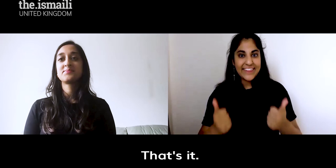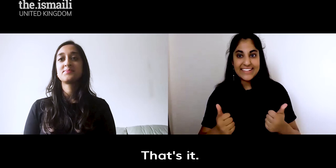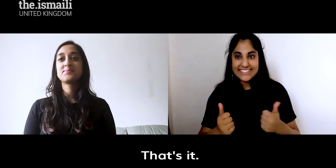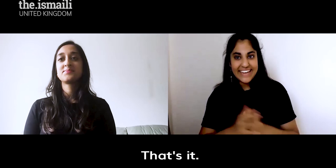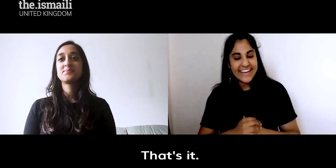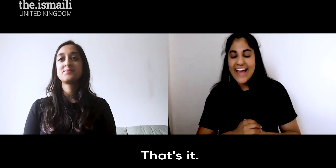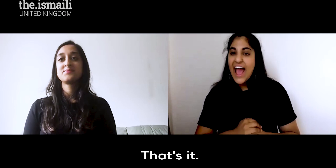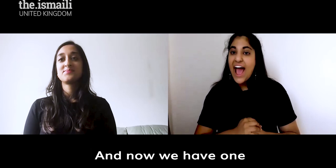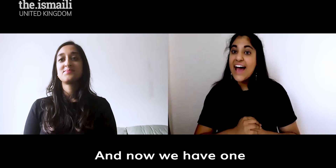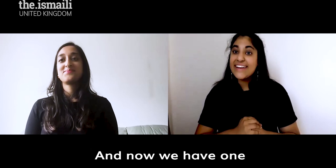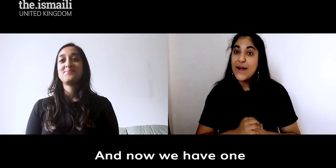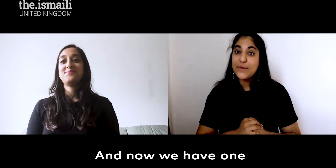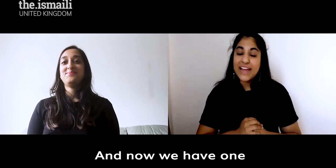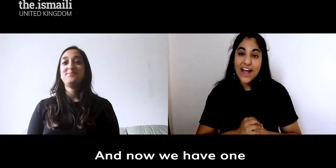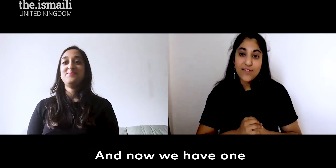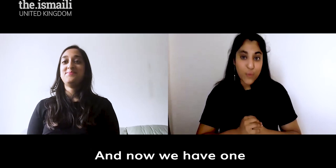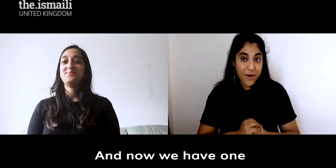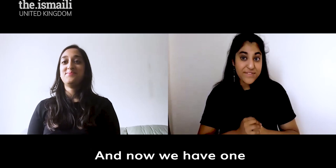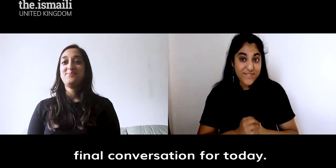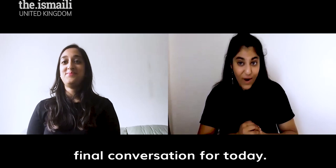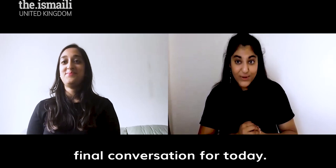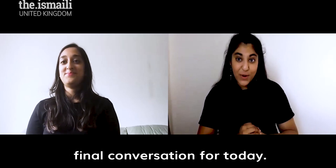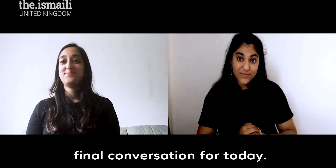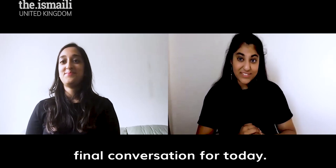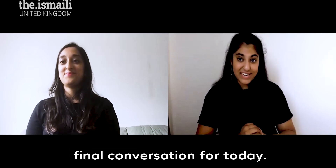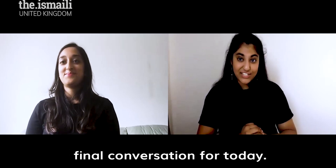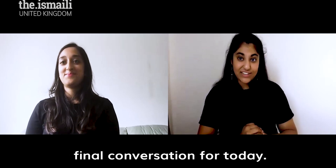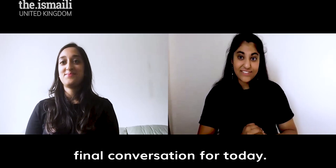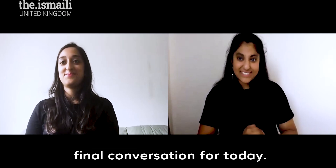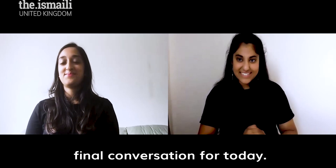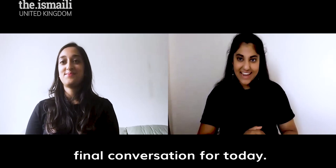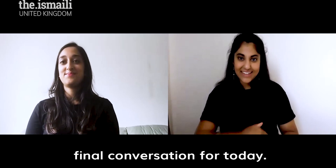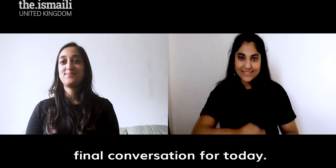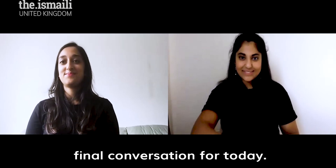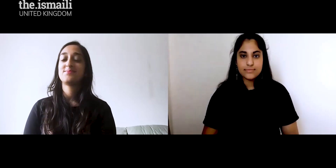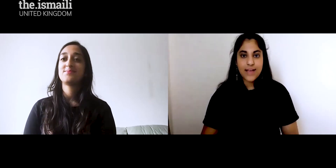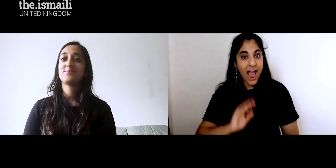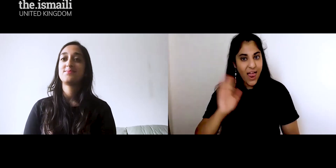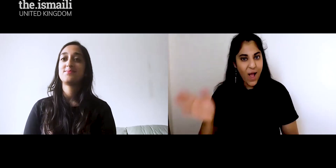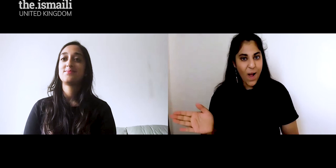That's it. And now we have one final conversation for today.